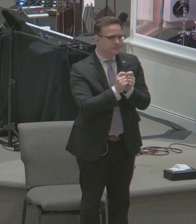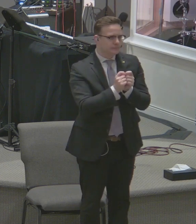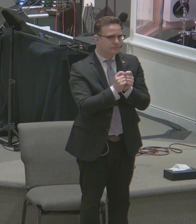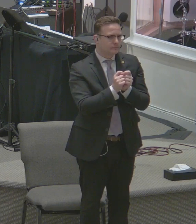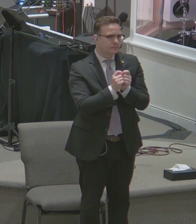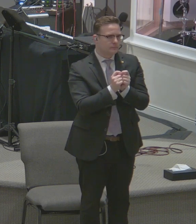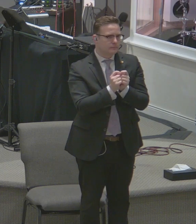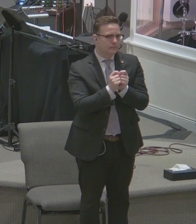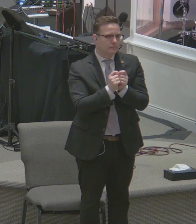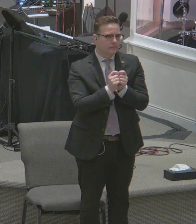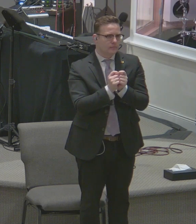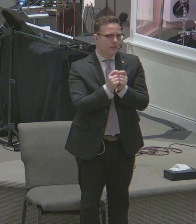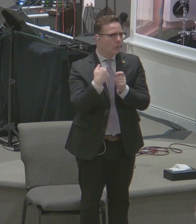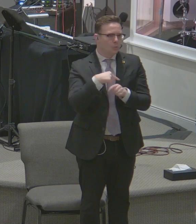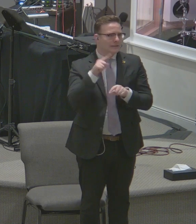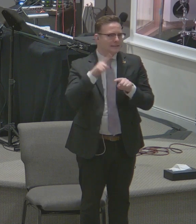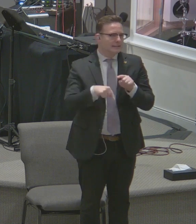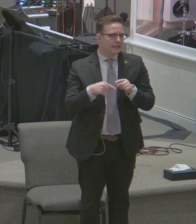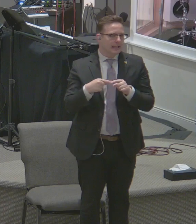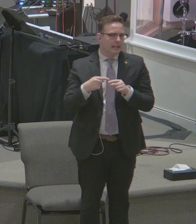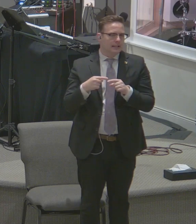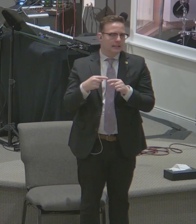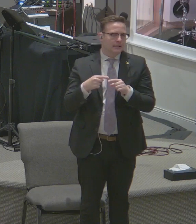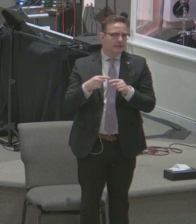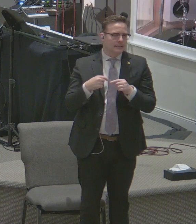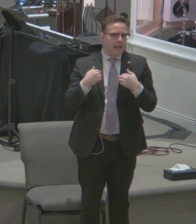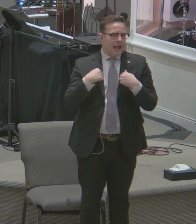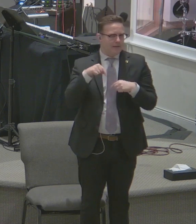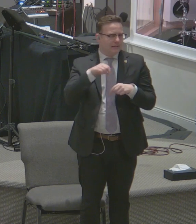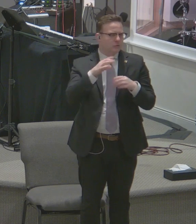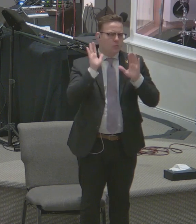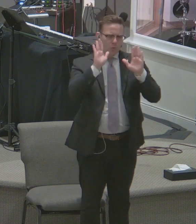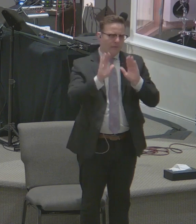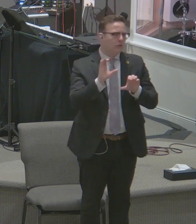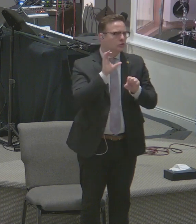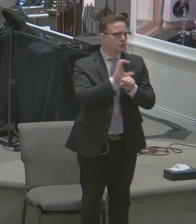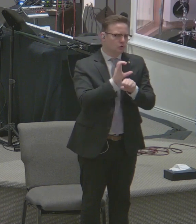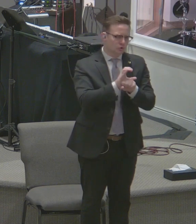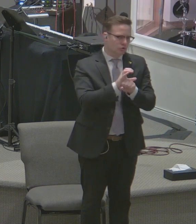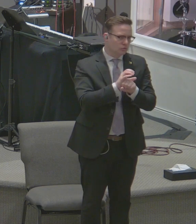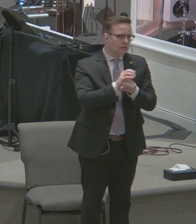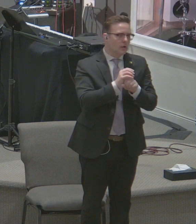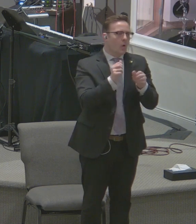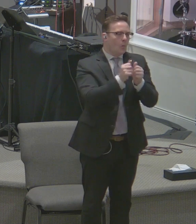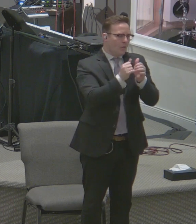That's what we could be, but we're not. The greatest compliment